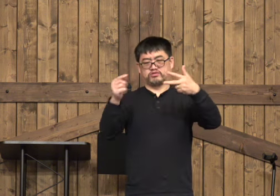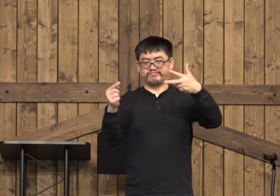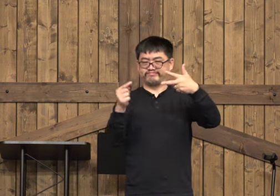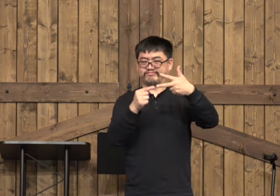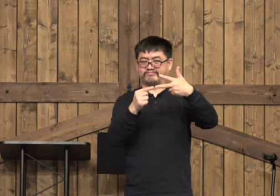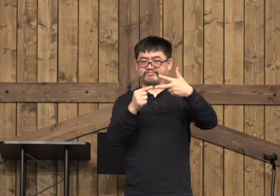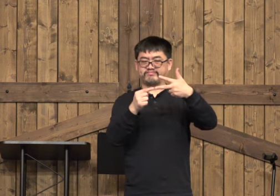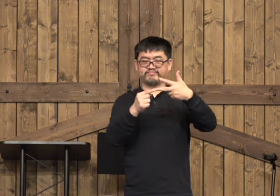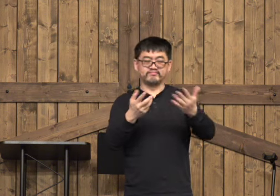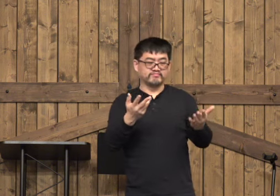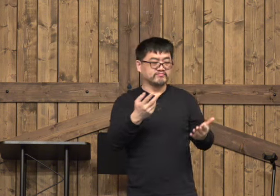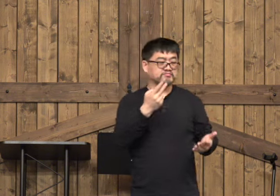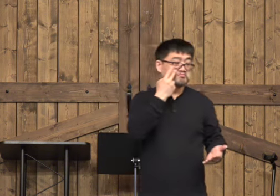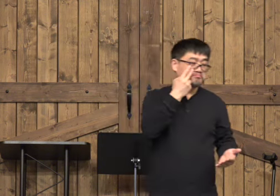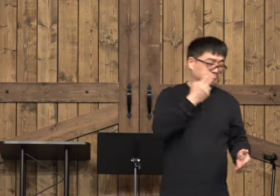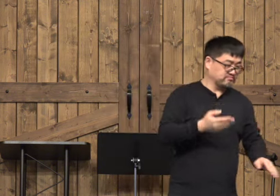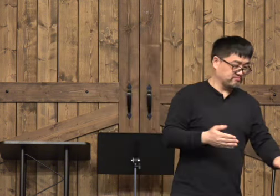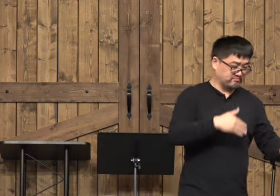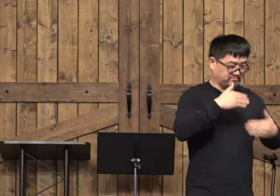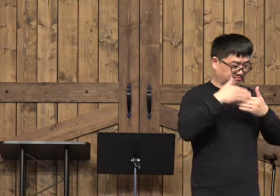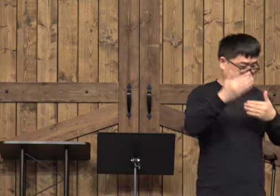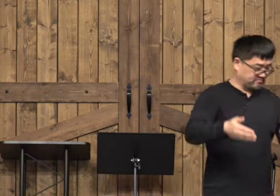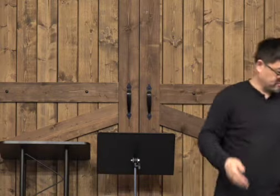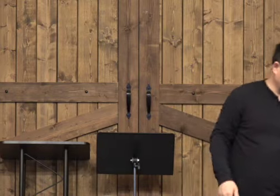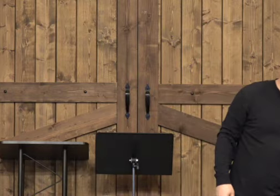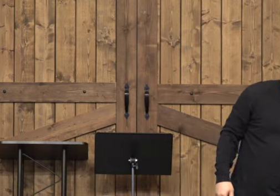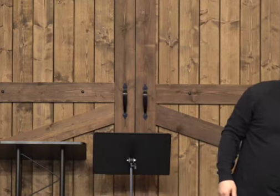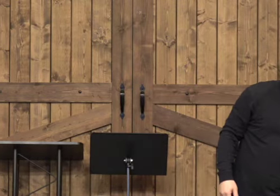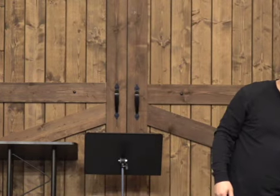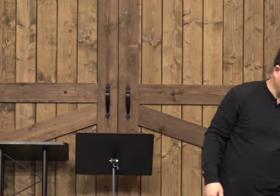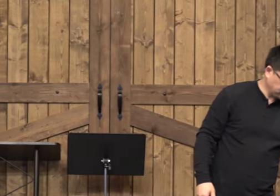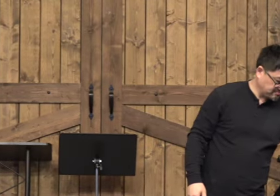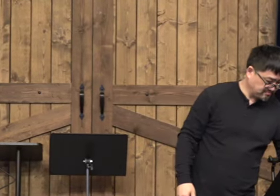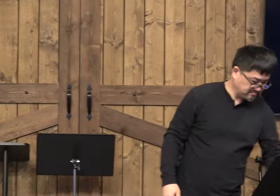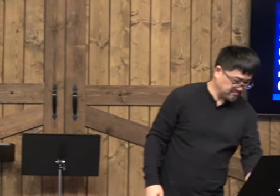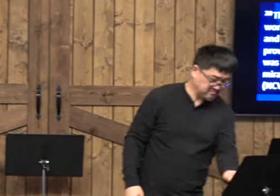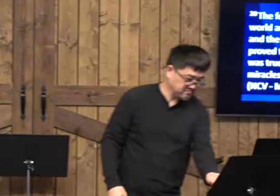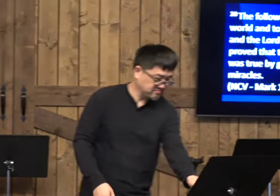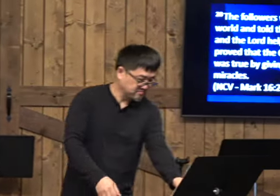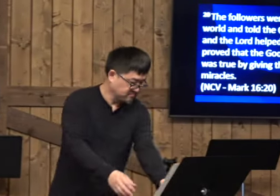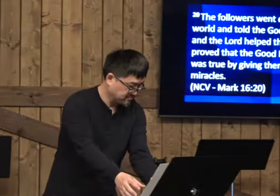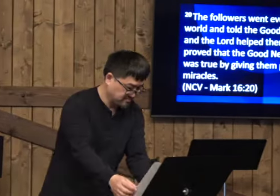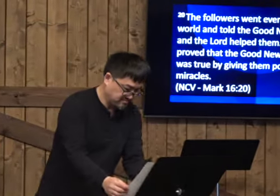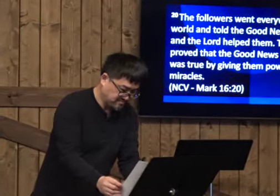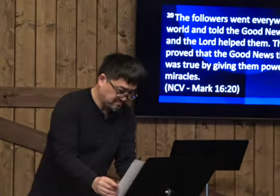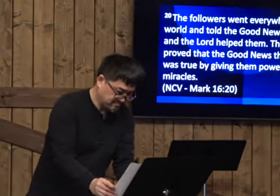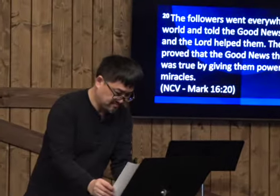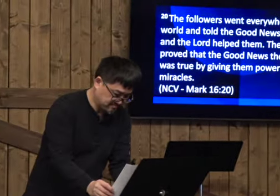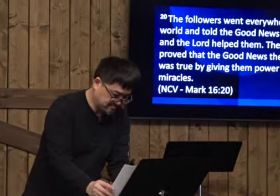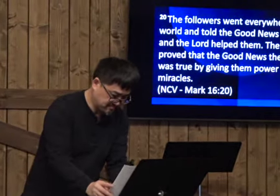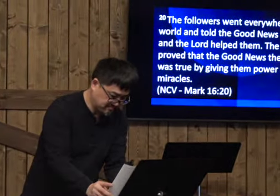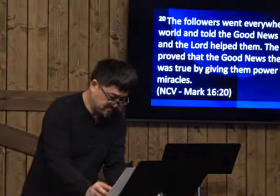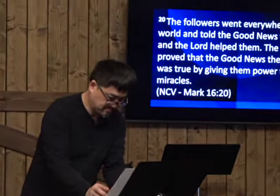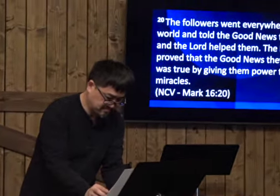a lot more to say in the scriptures about it. But the last one has a little bit less distance. But that one is the most vital, most